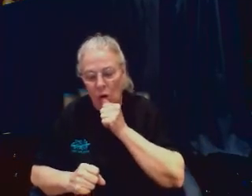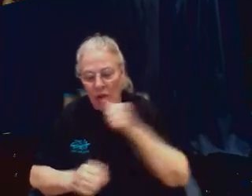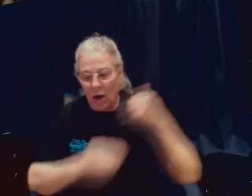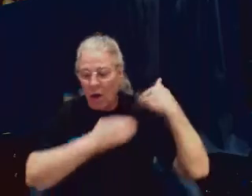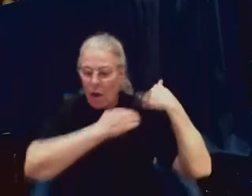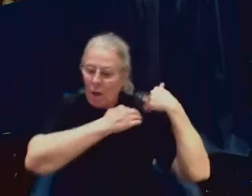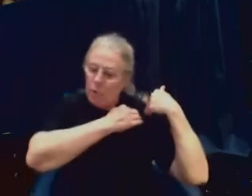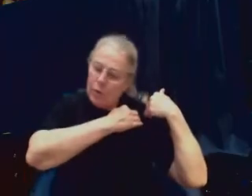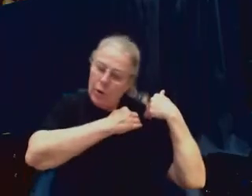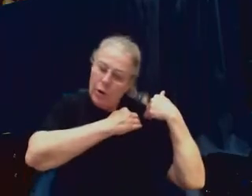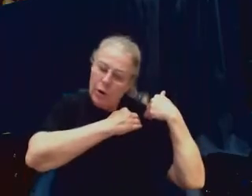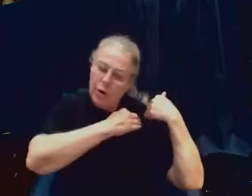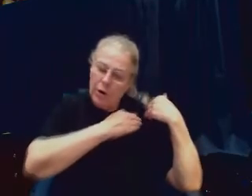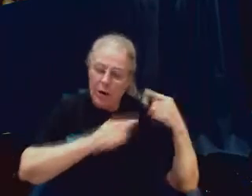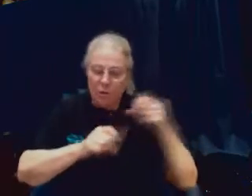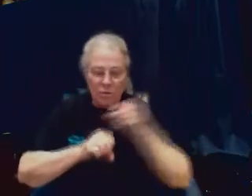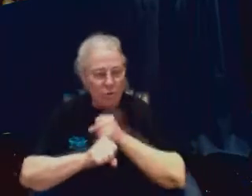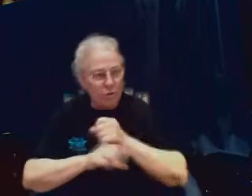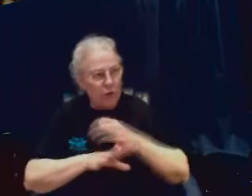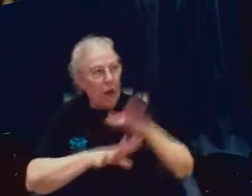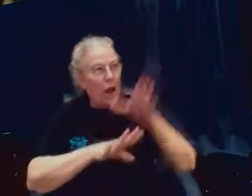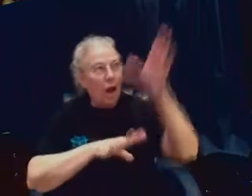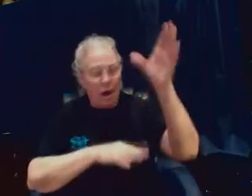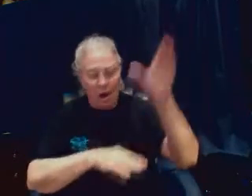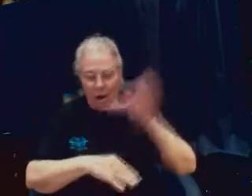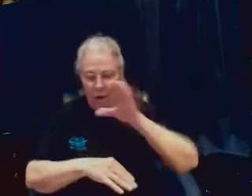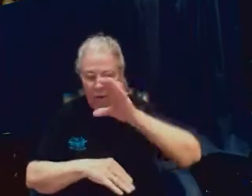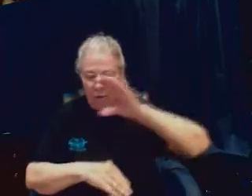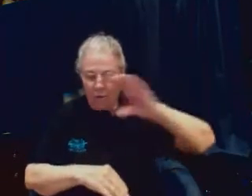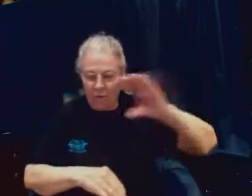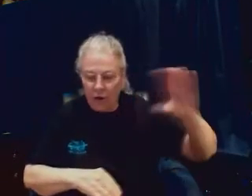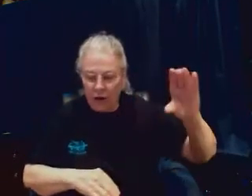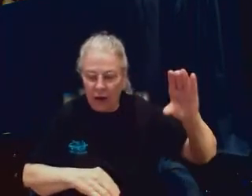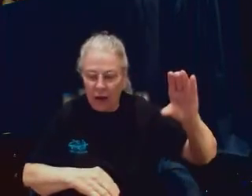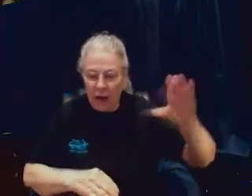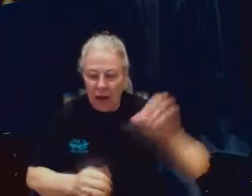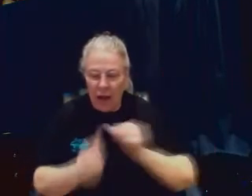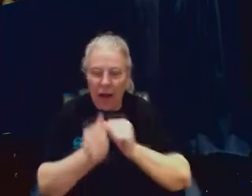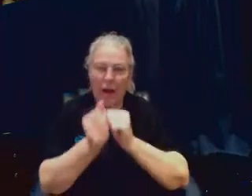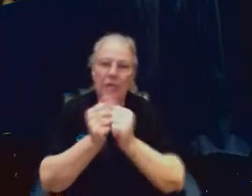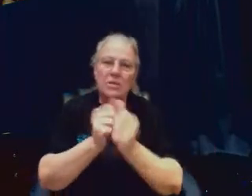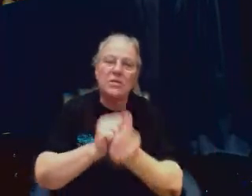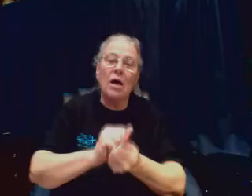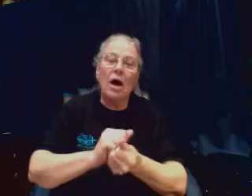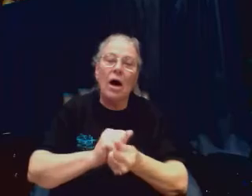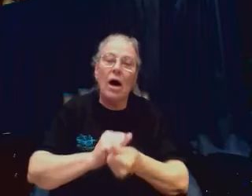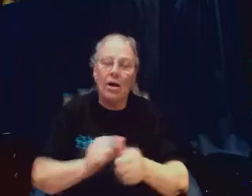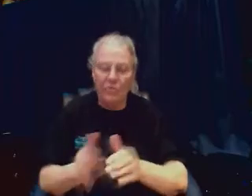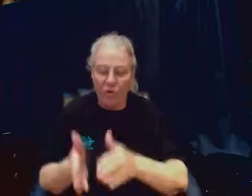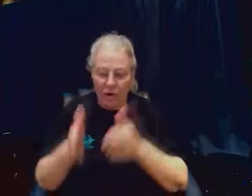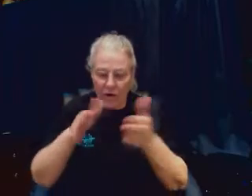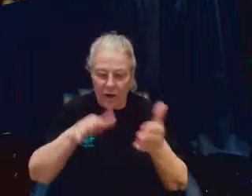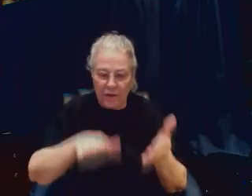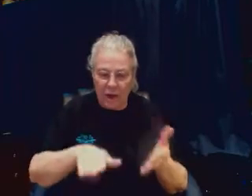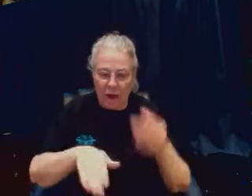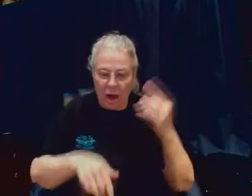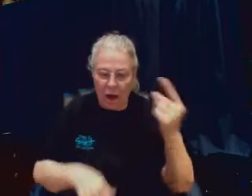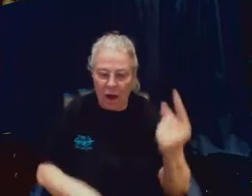the burden to Calvary and suffered and died